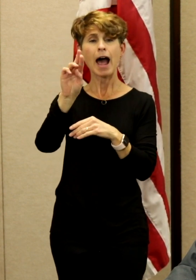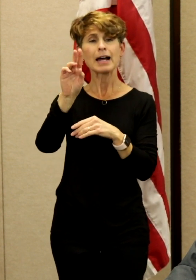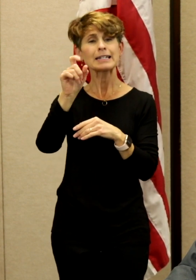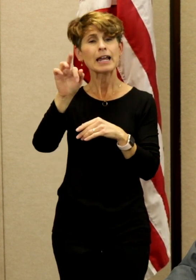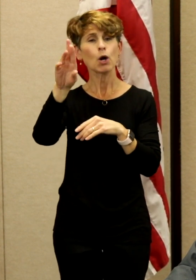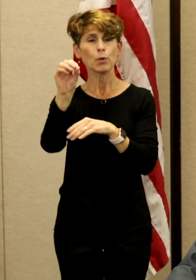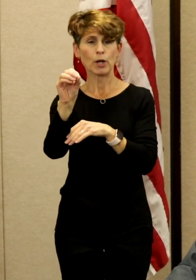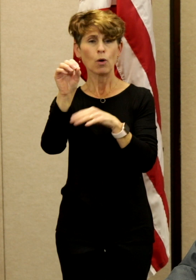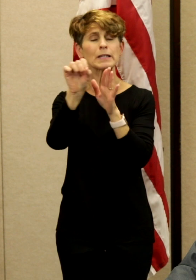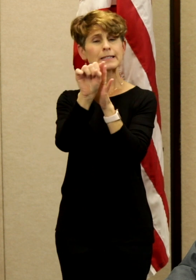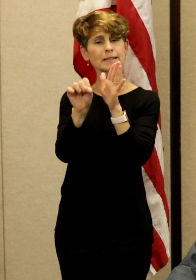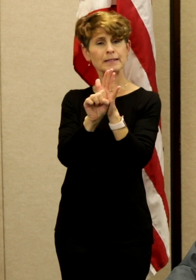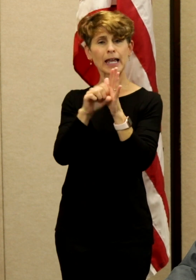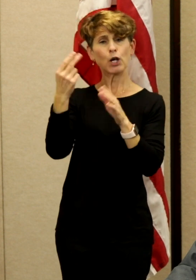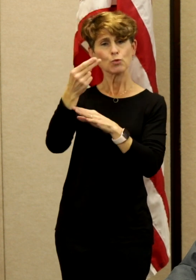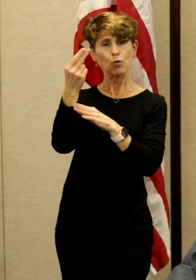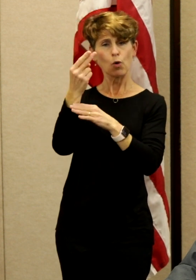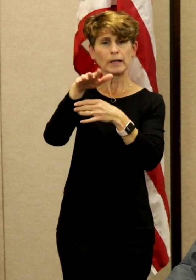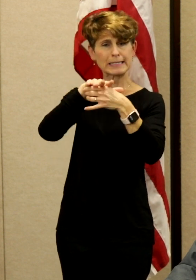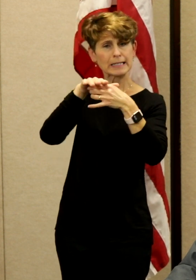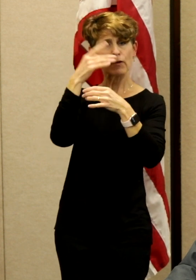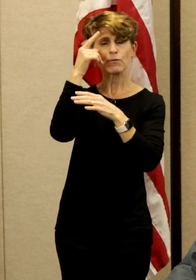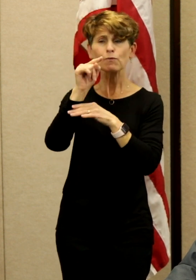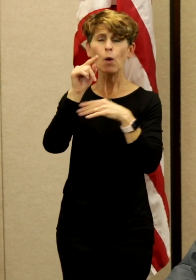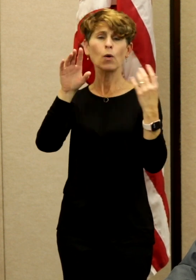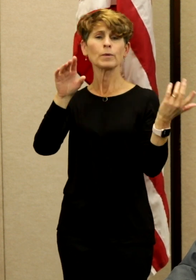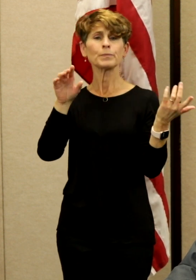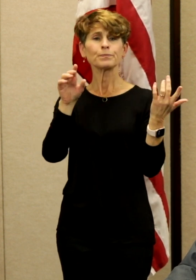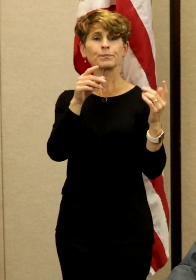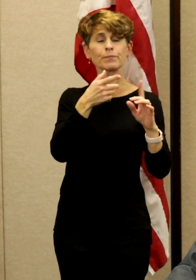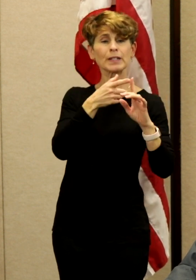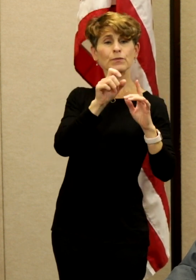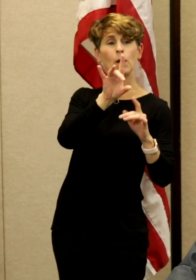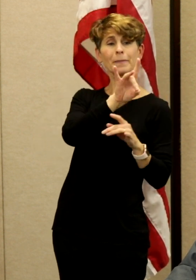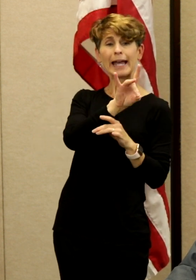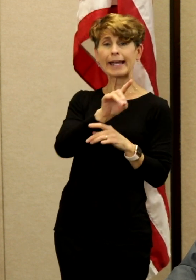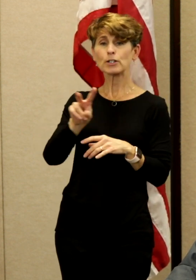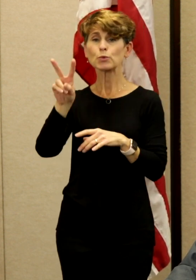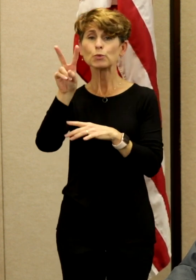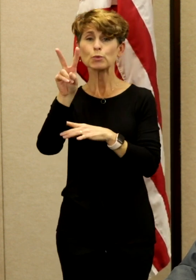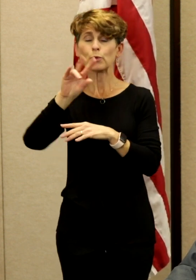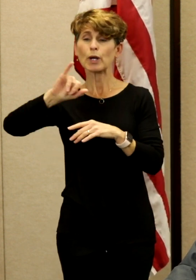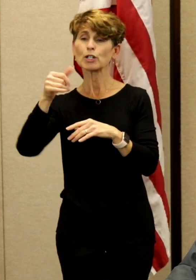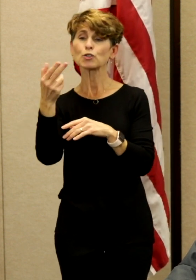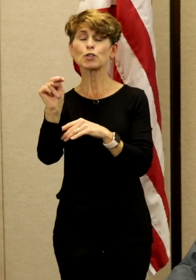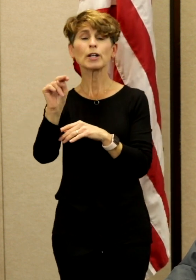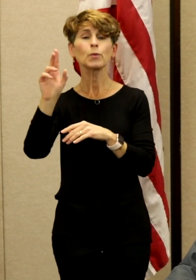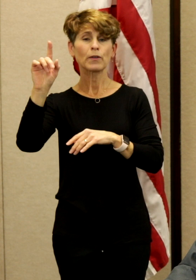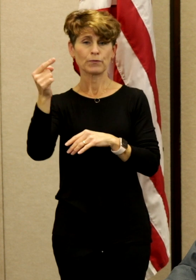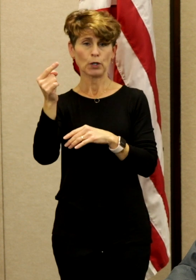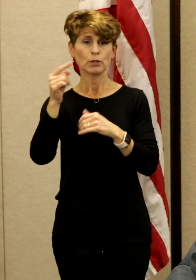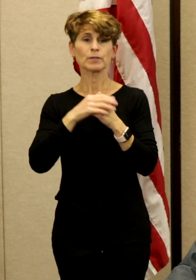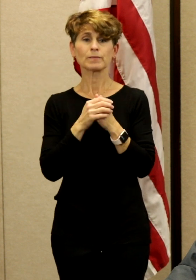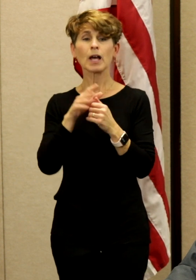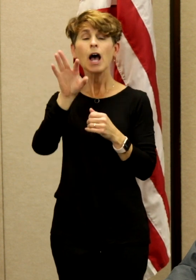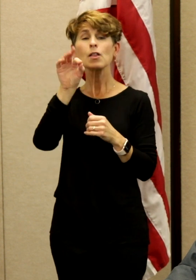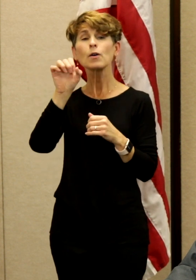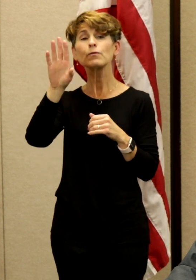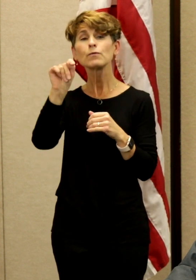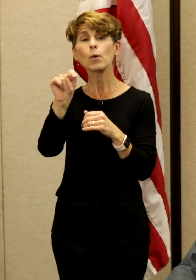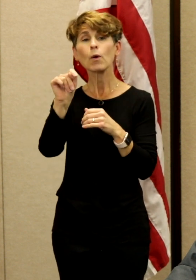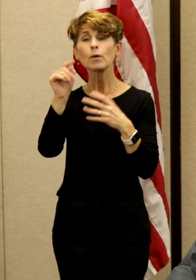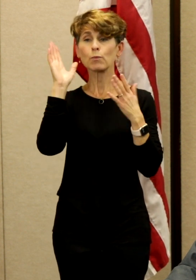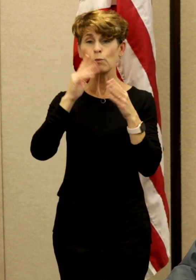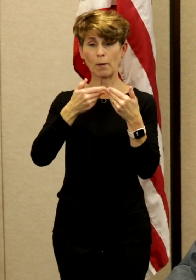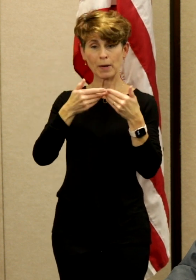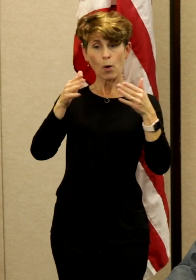its annual first day hike. From 8 a.m. to 2 p.m. on Saturday, January 1st, the fort will be open for